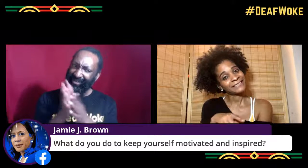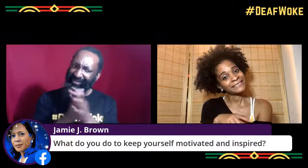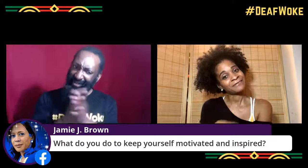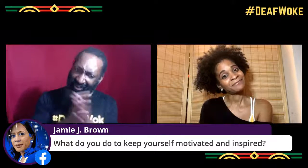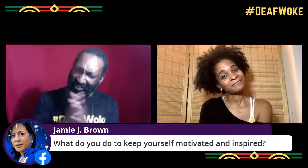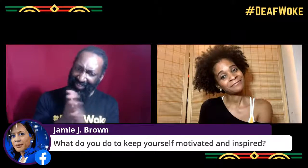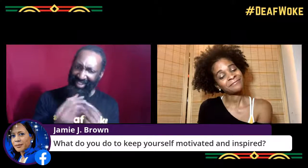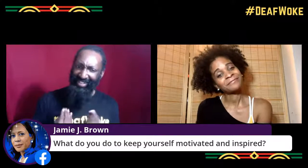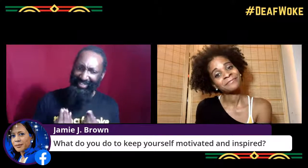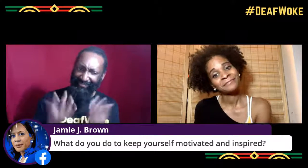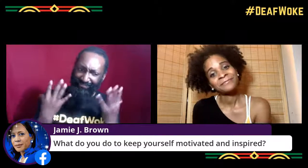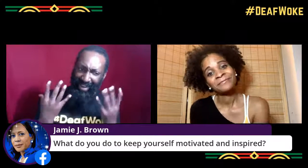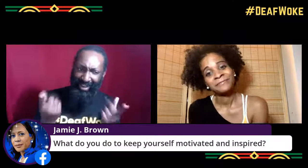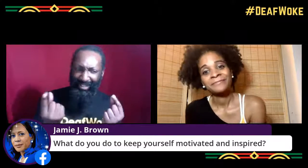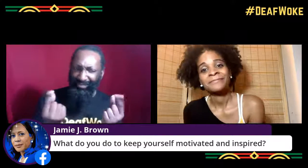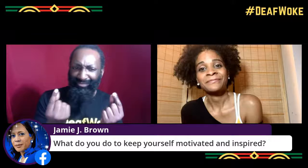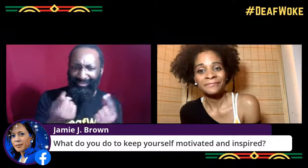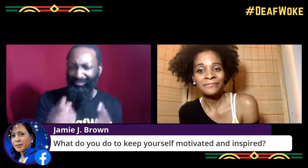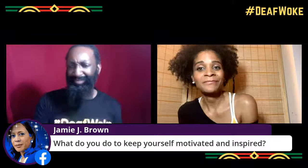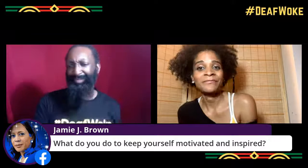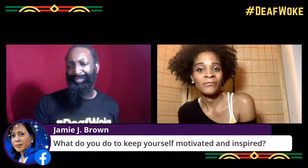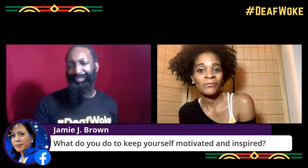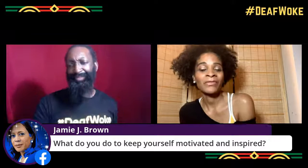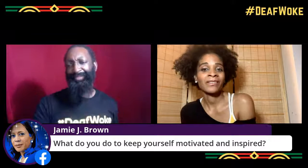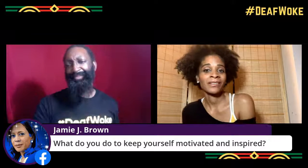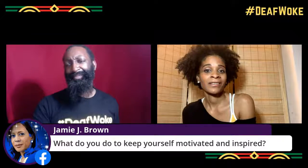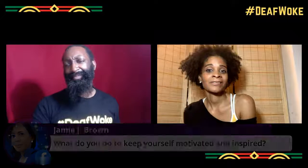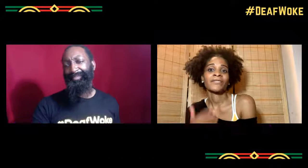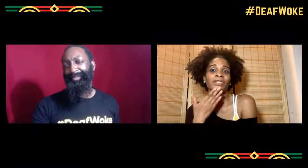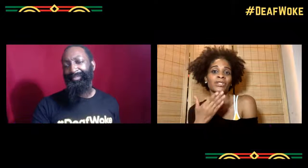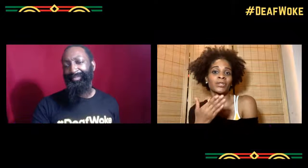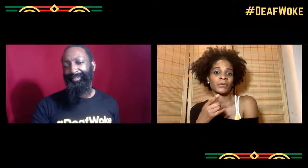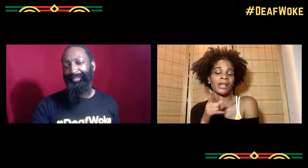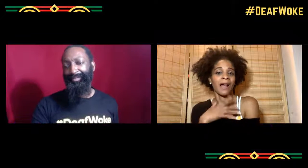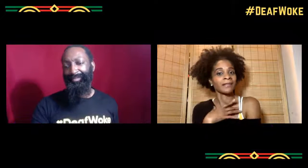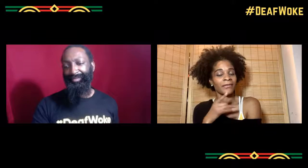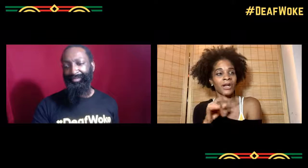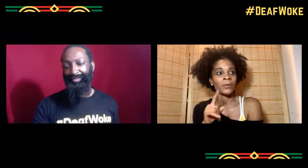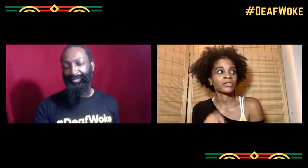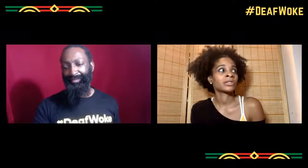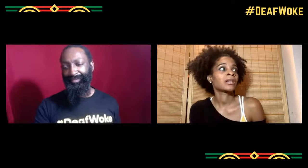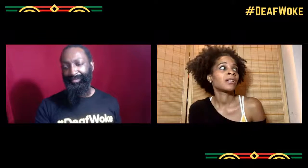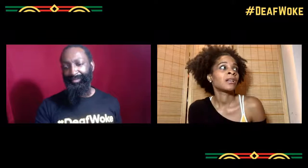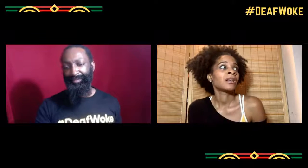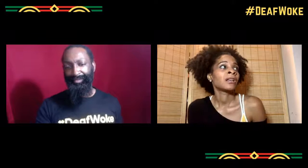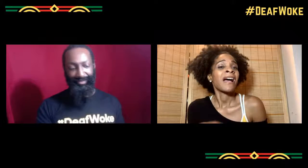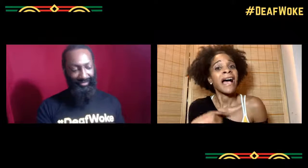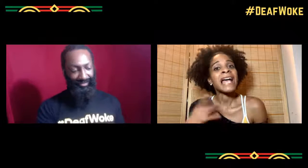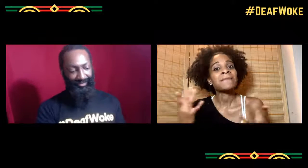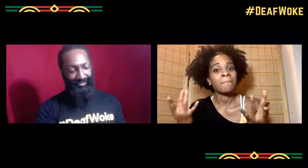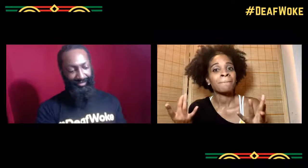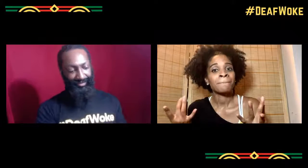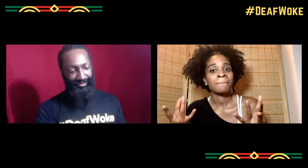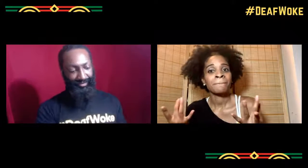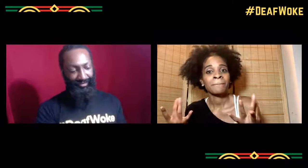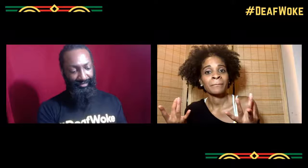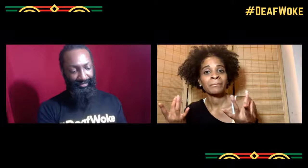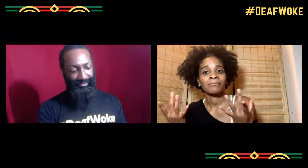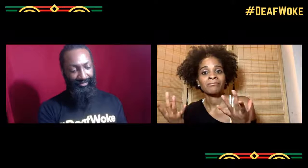What do you do to keep yourself motivated and inspired? It's a good question. I like that